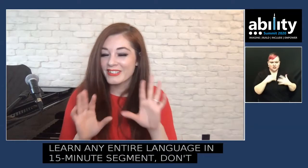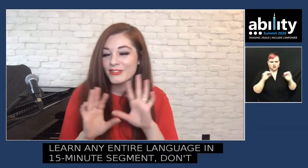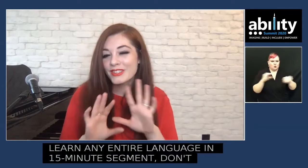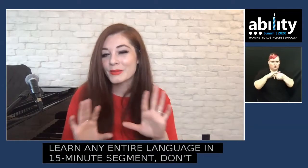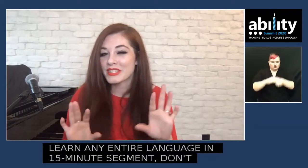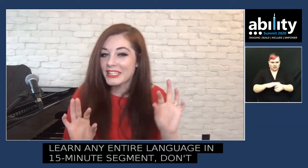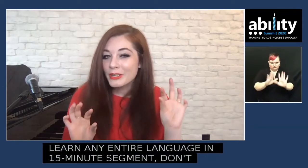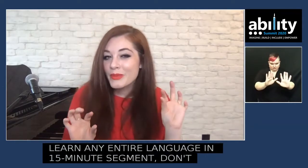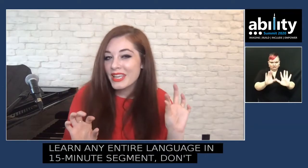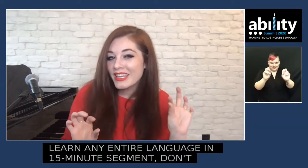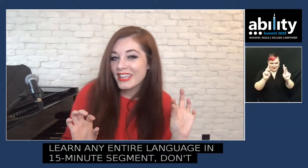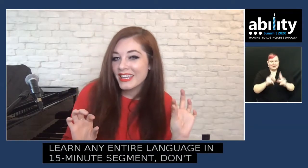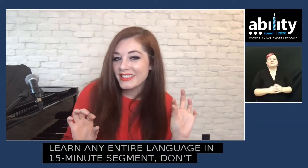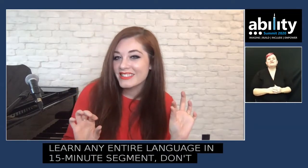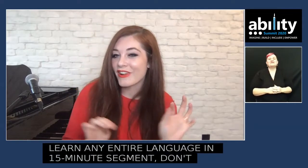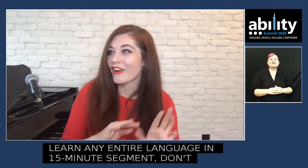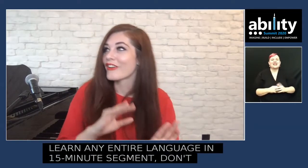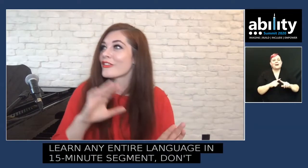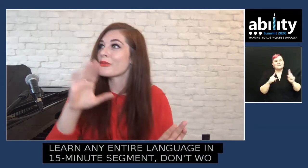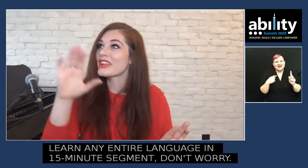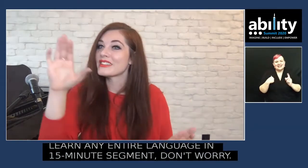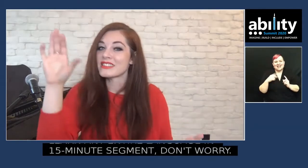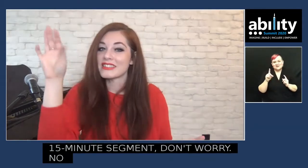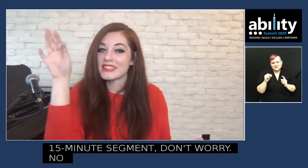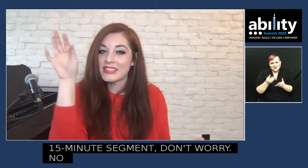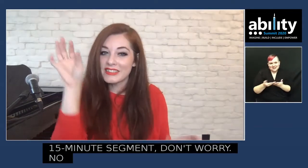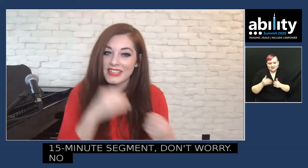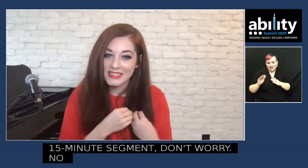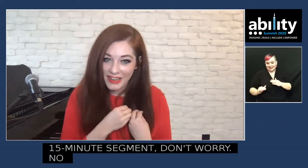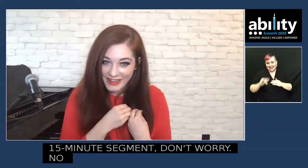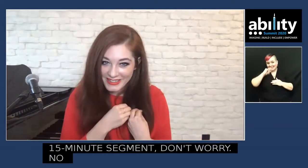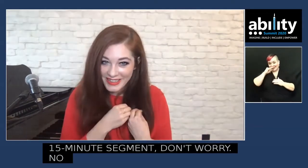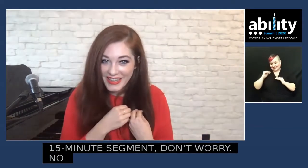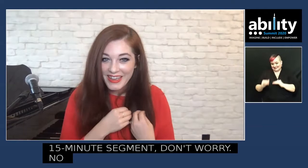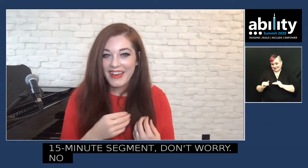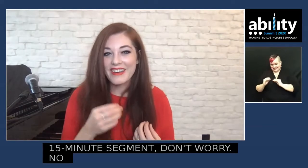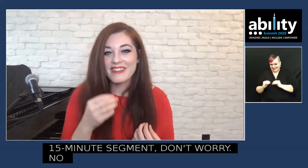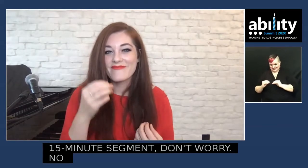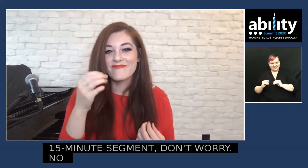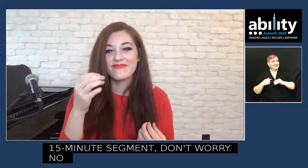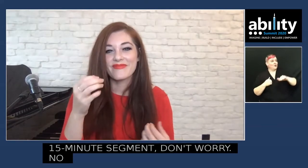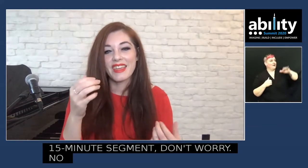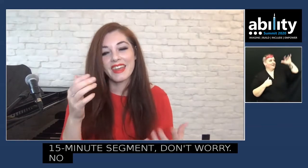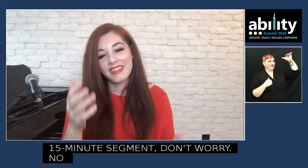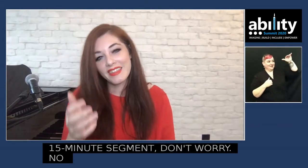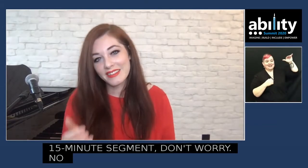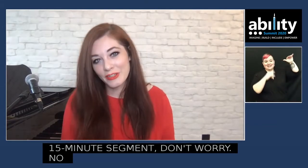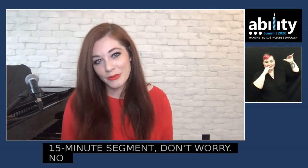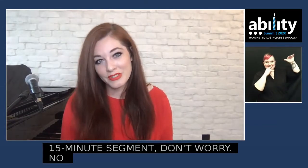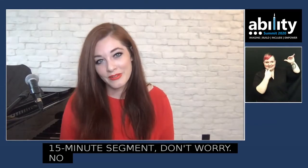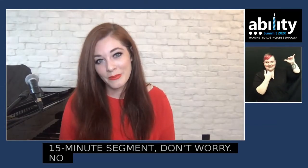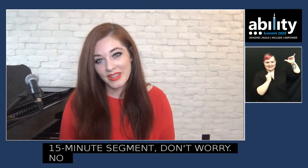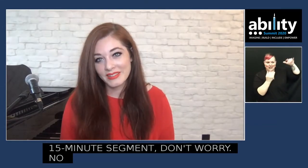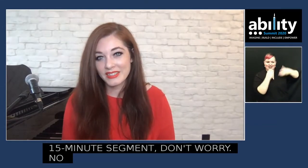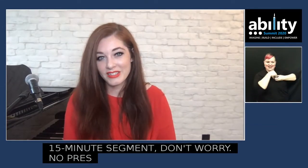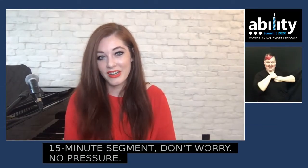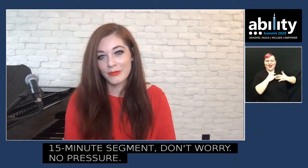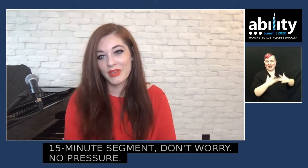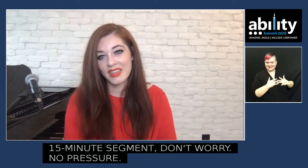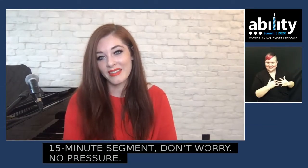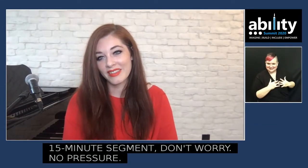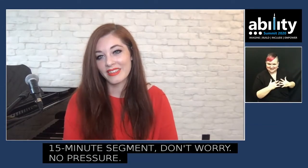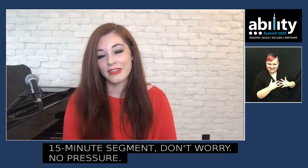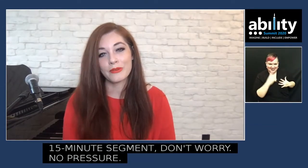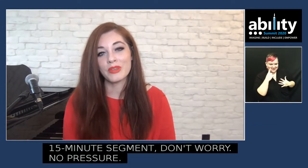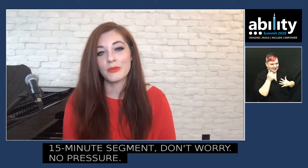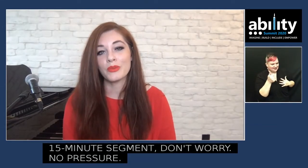But I do this with little baby kids all the way to little kids at heart. And I think that you would do an amazing